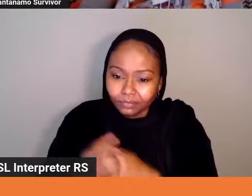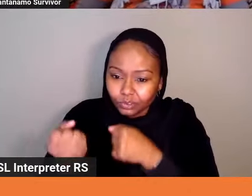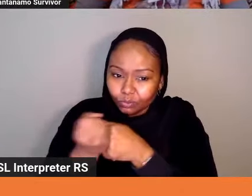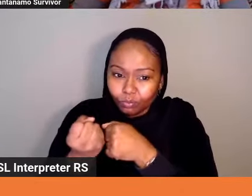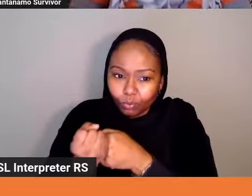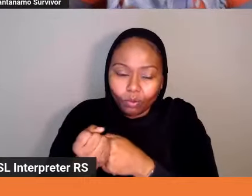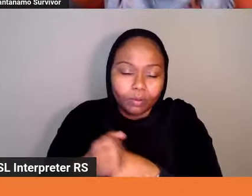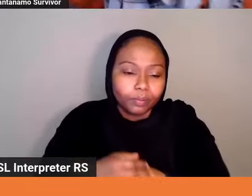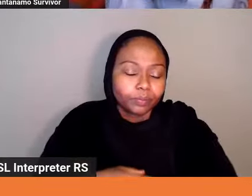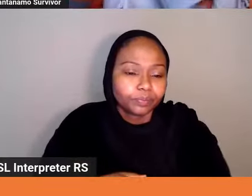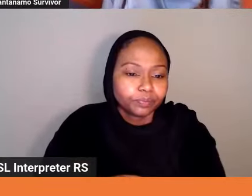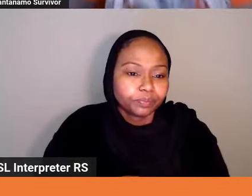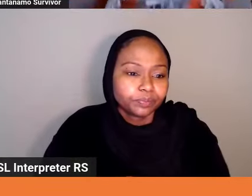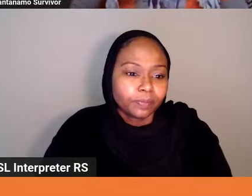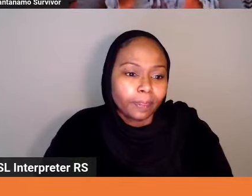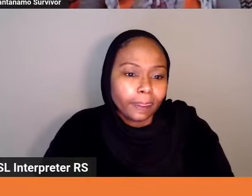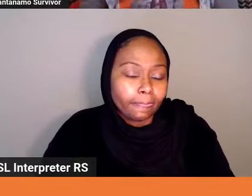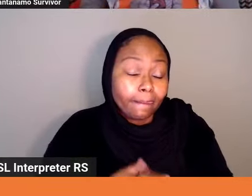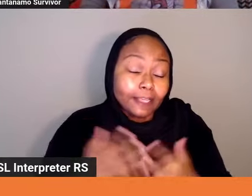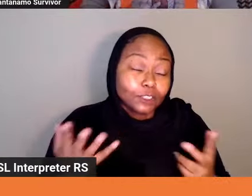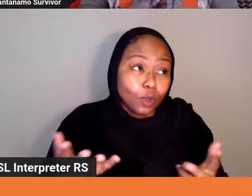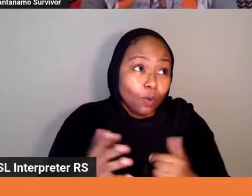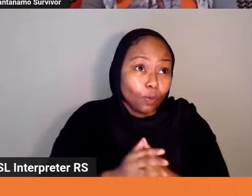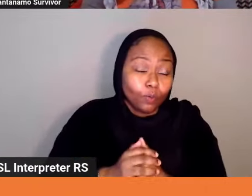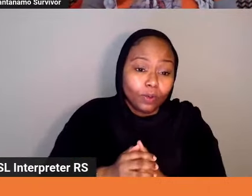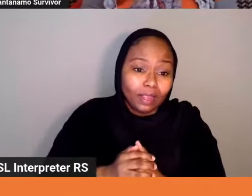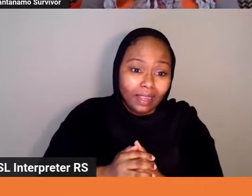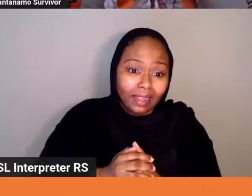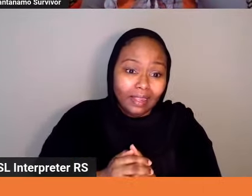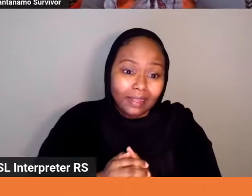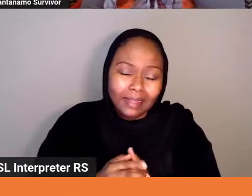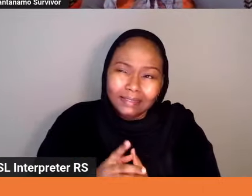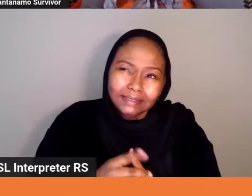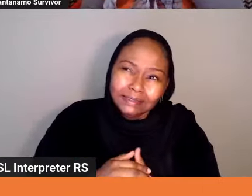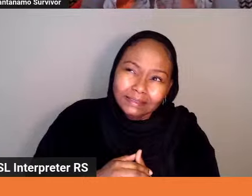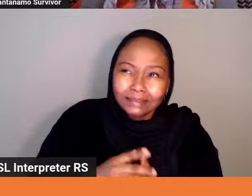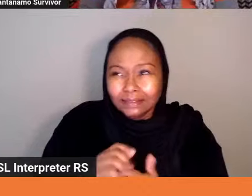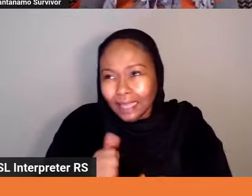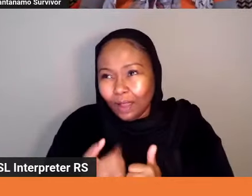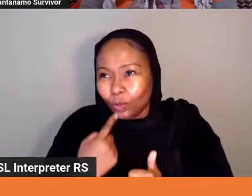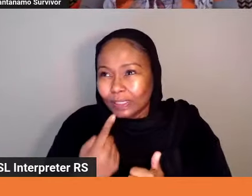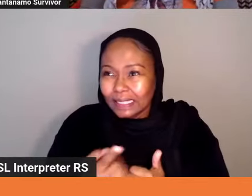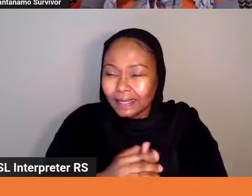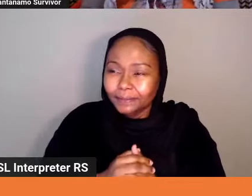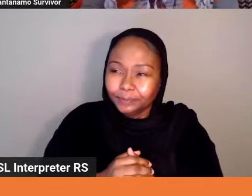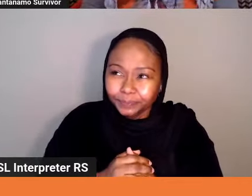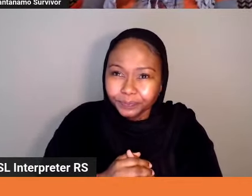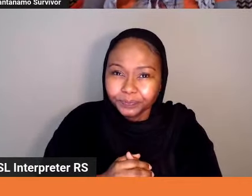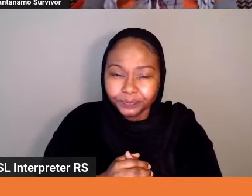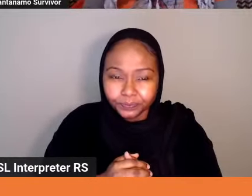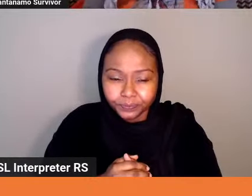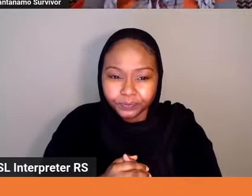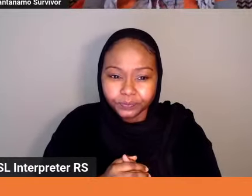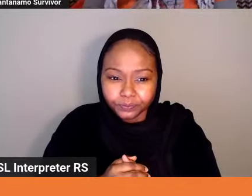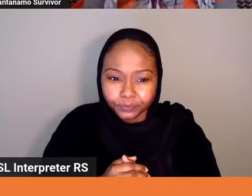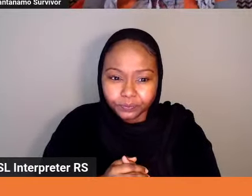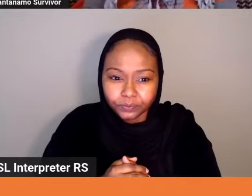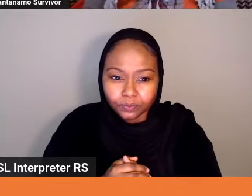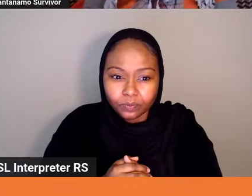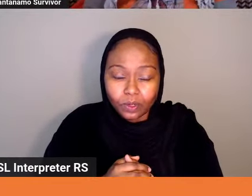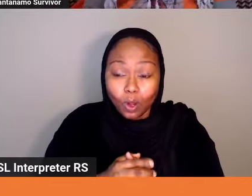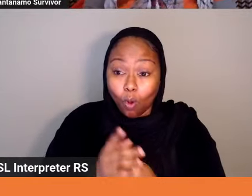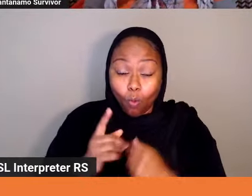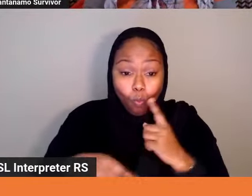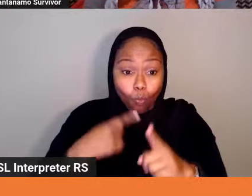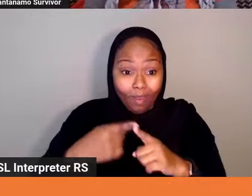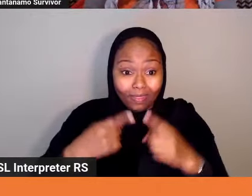Hey, Alia, welcome back, guys. So basically, what I'd like to say highlights something, one really important point that when the United States announced a global war on